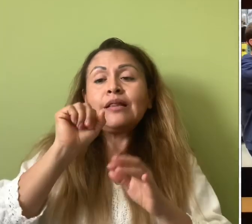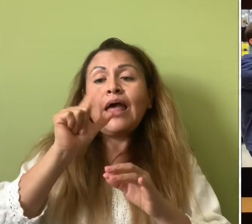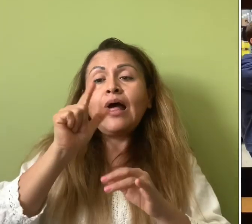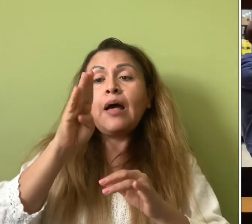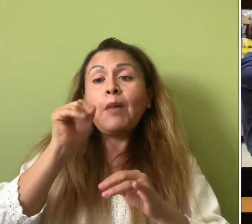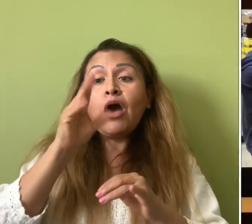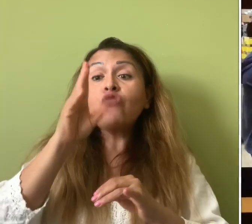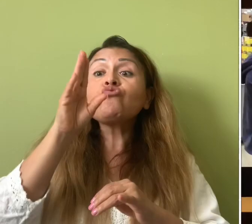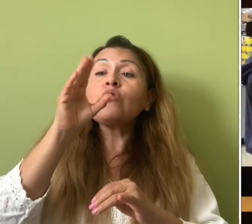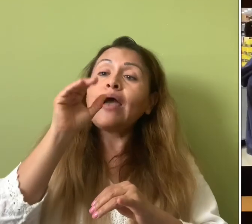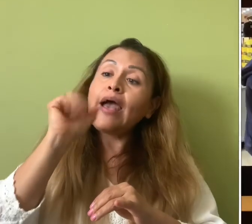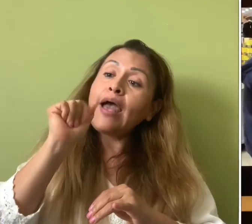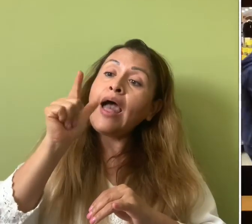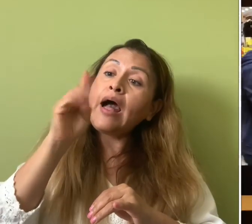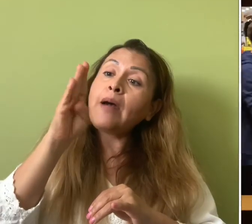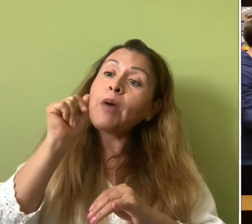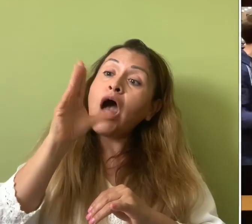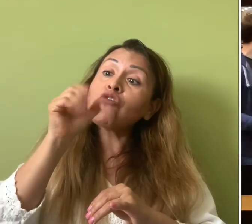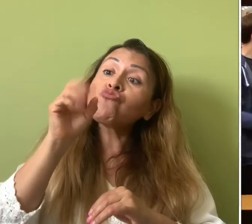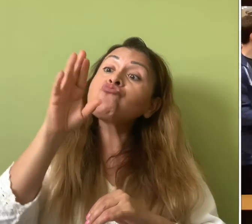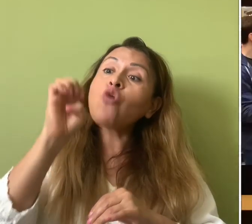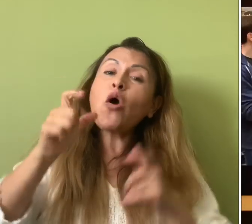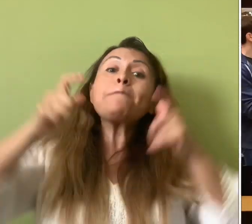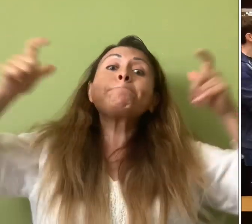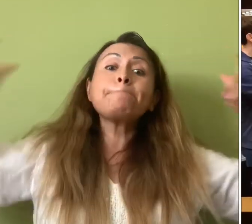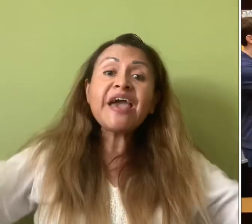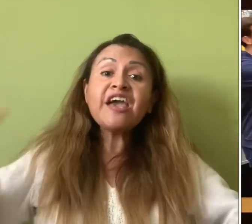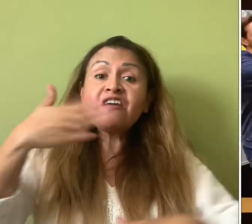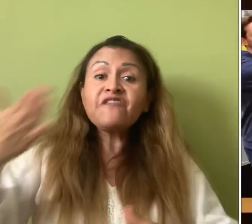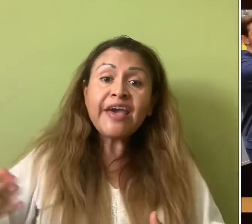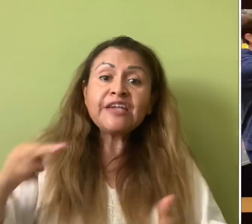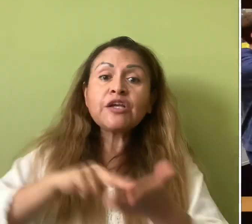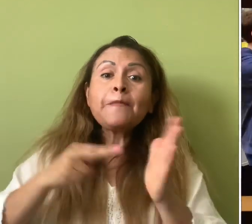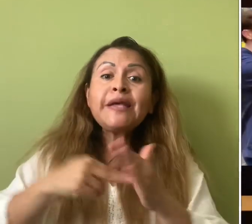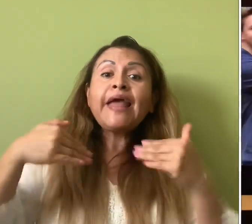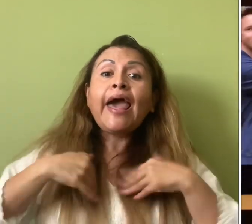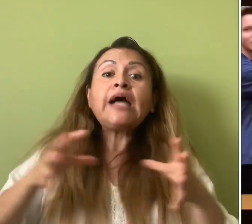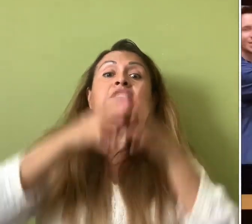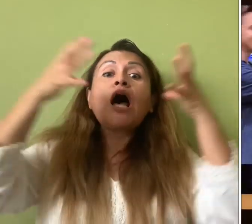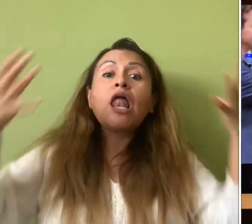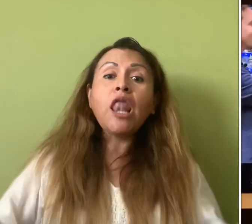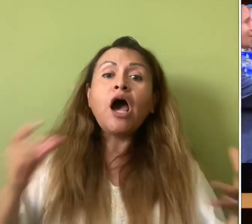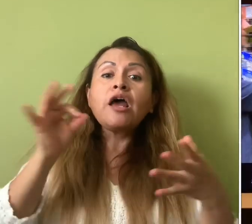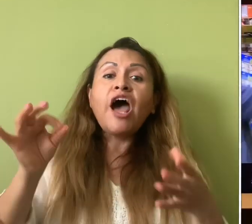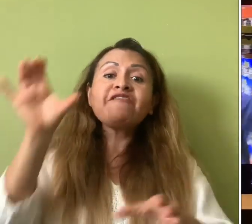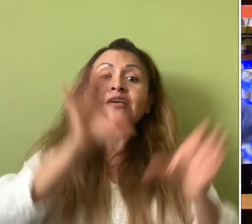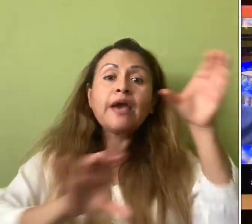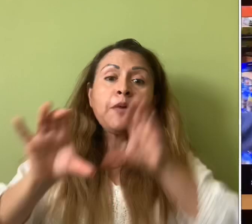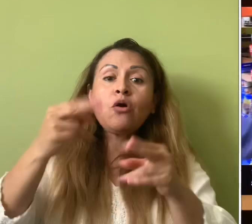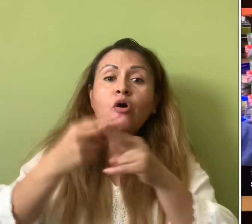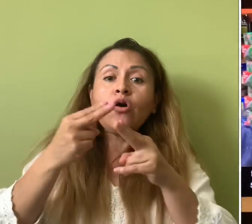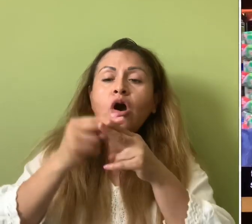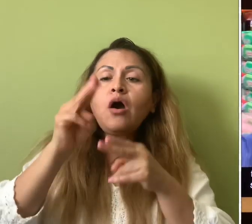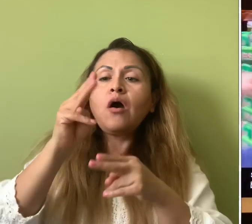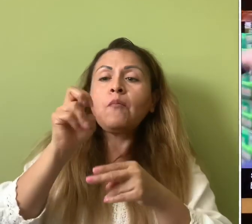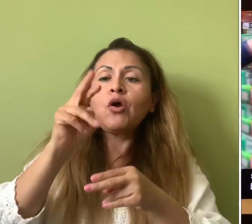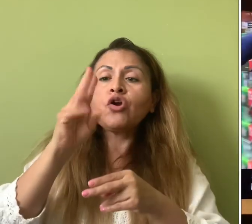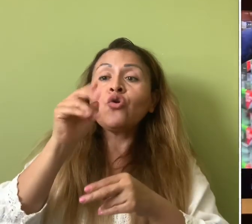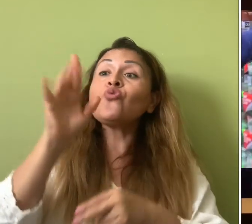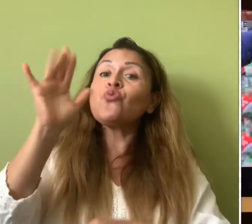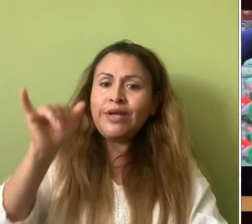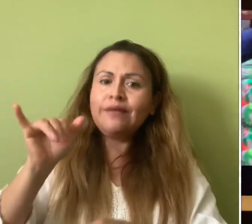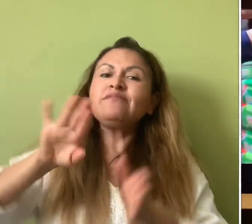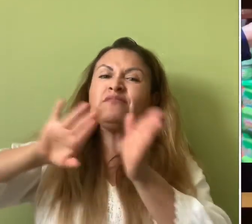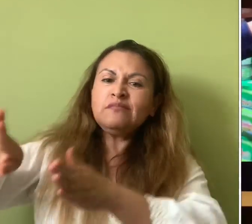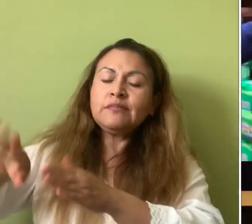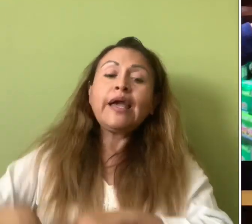skip the Kirkland one too because it's albacore, and I'll come right down here to I love this brand name, Chicken of the Sea. Just love it. And why do I want